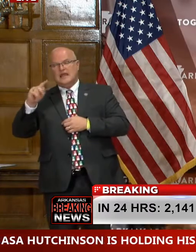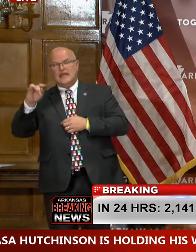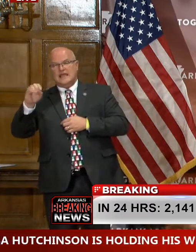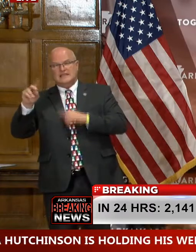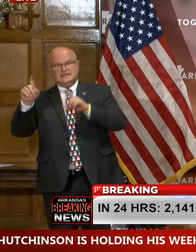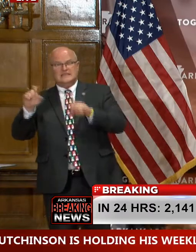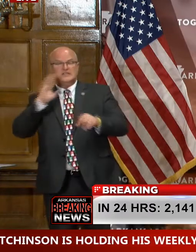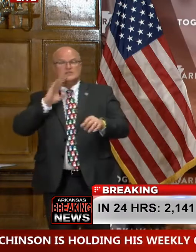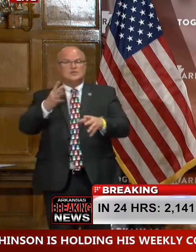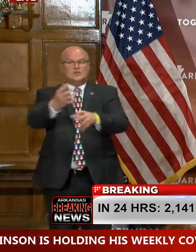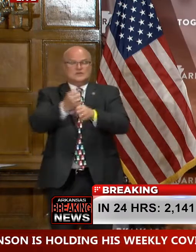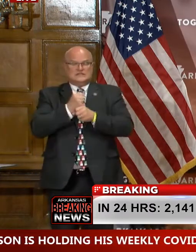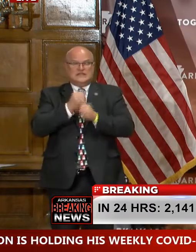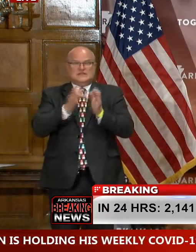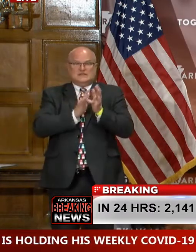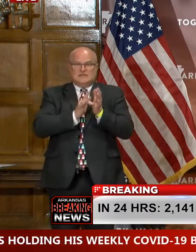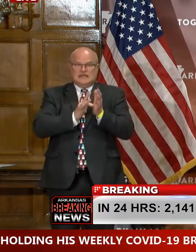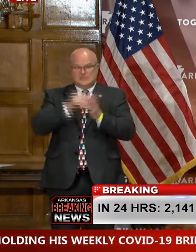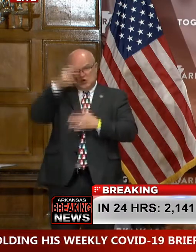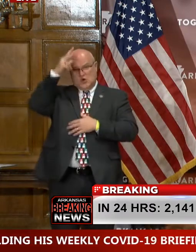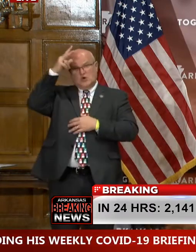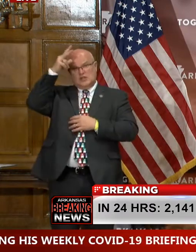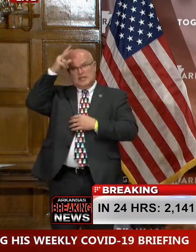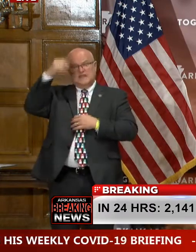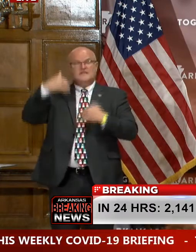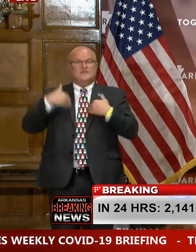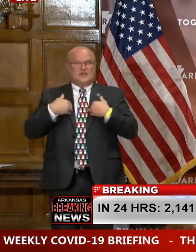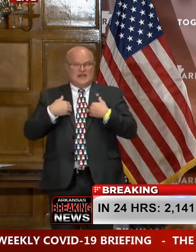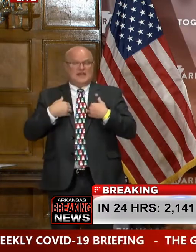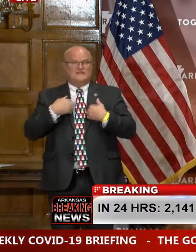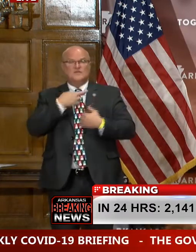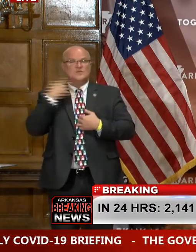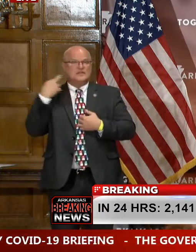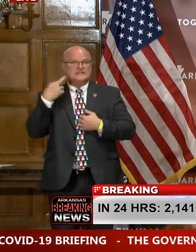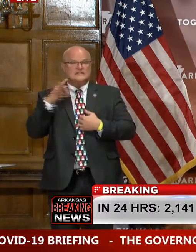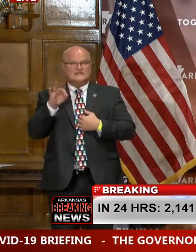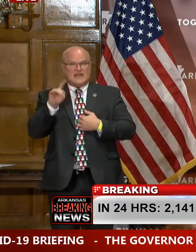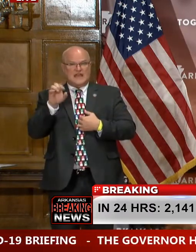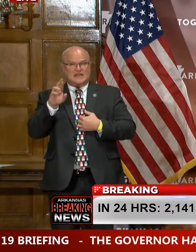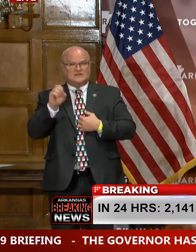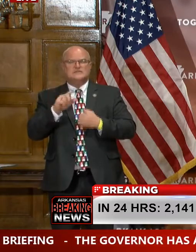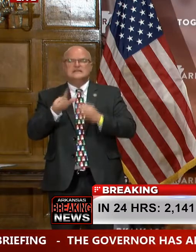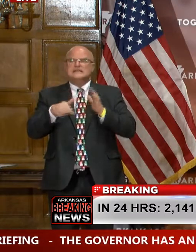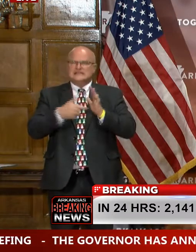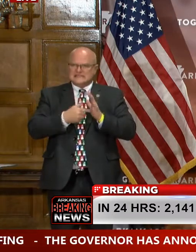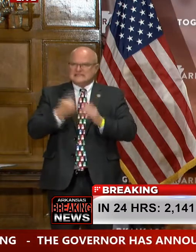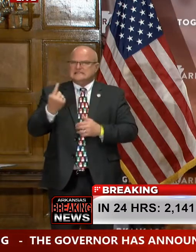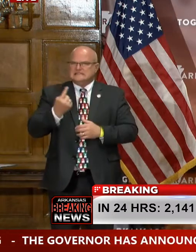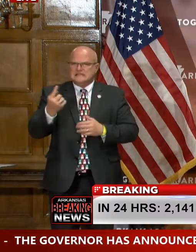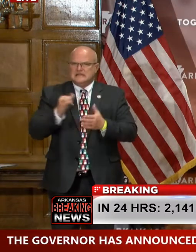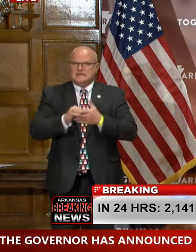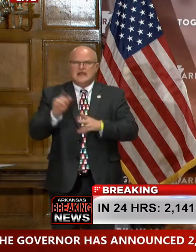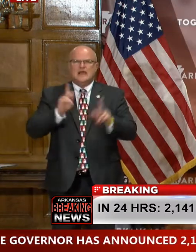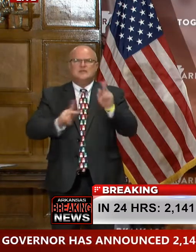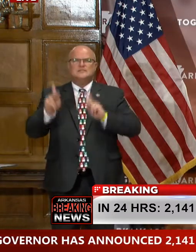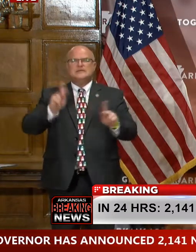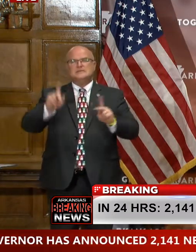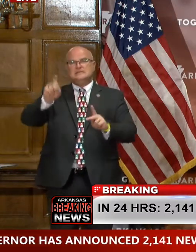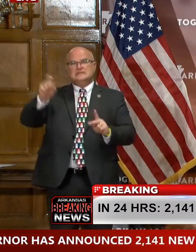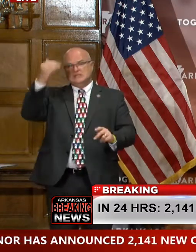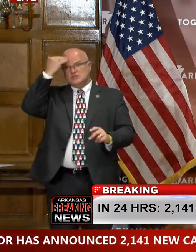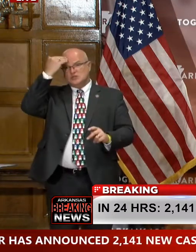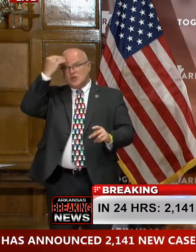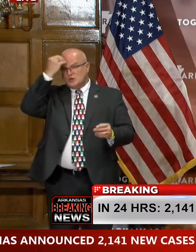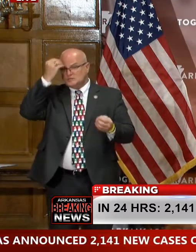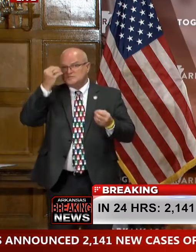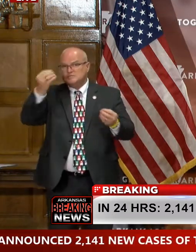receive this therapy early if you have risk factors. This really is something that the public should know about,